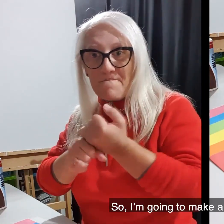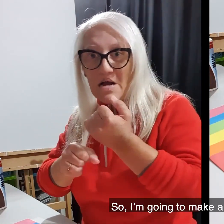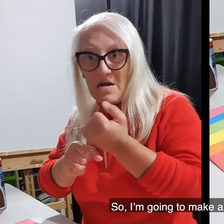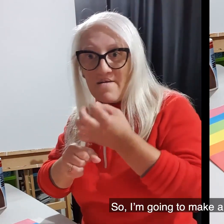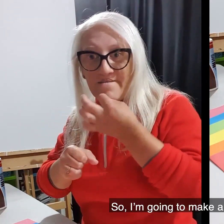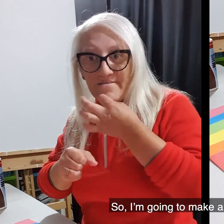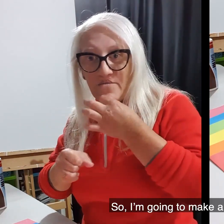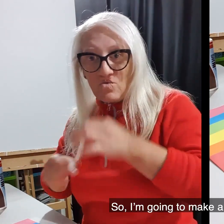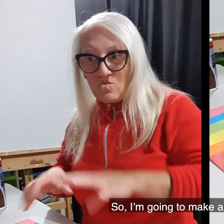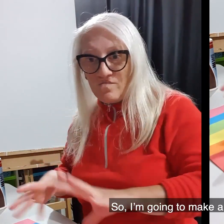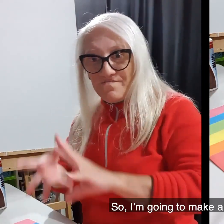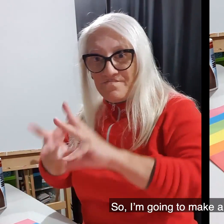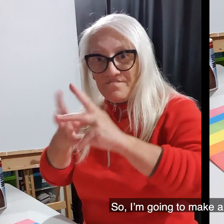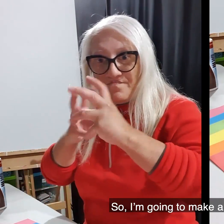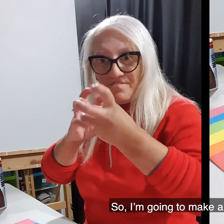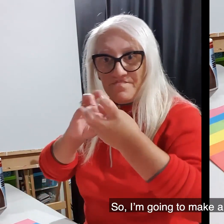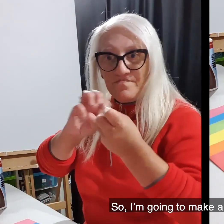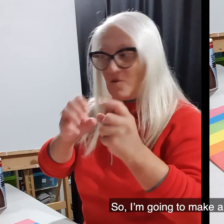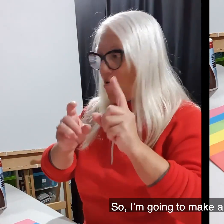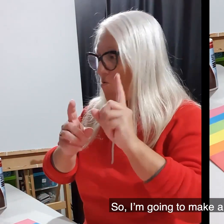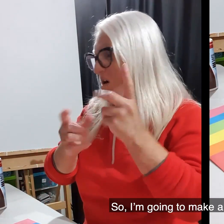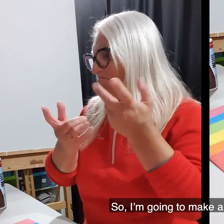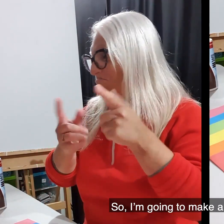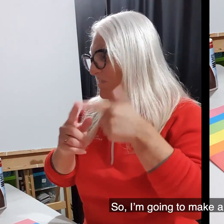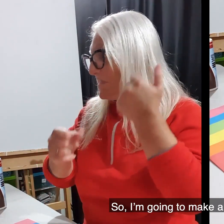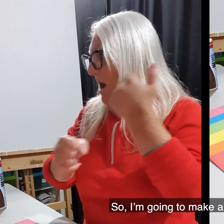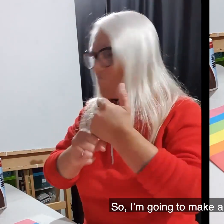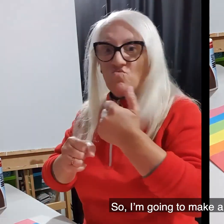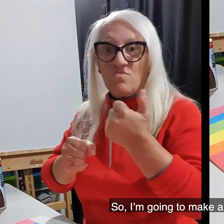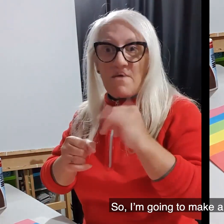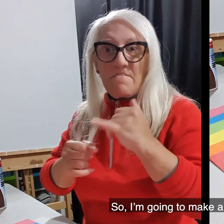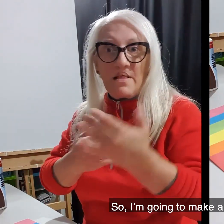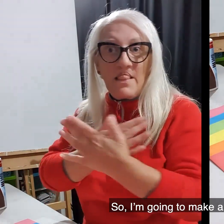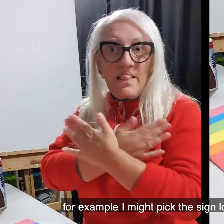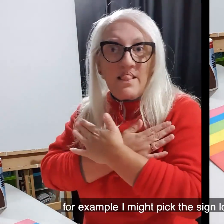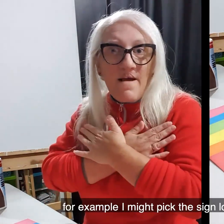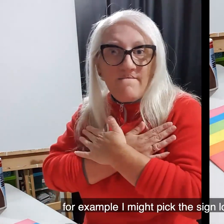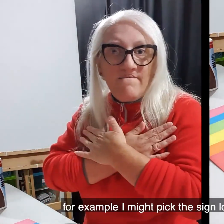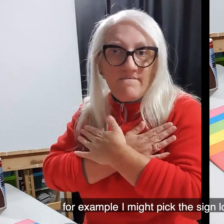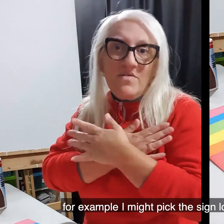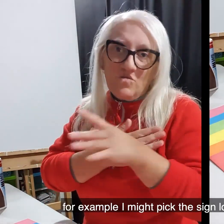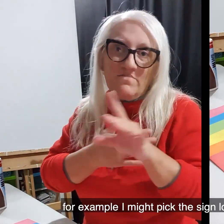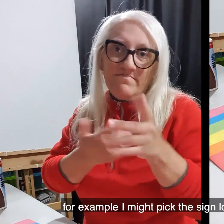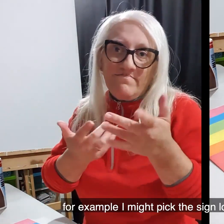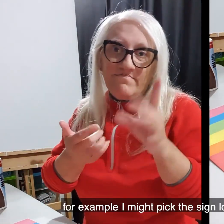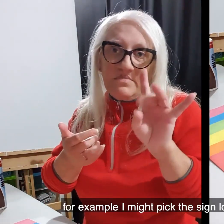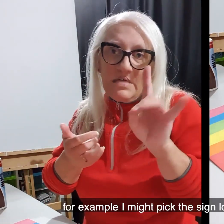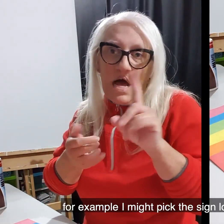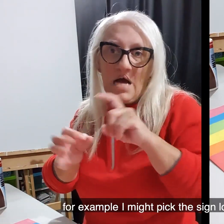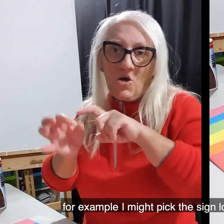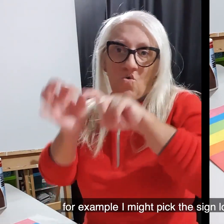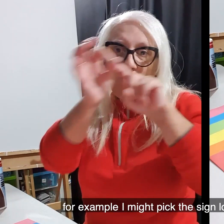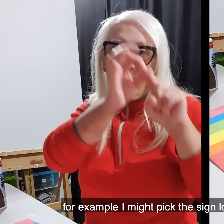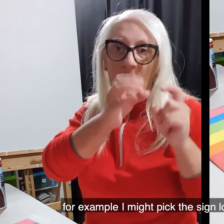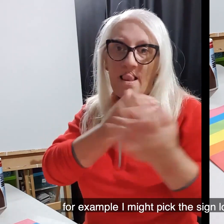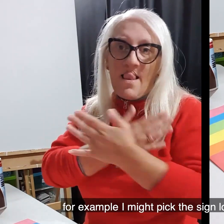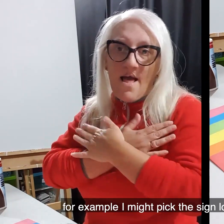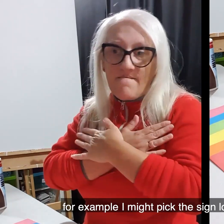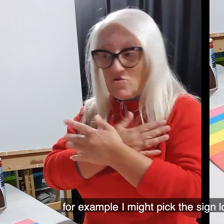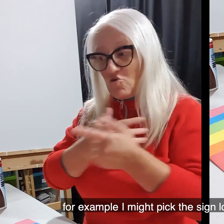So I'm going to make a few sculptures. For example, I might pick the sign love, as